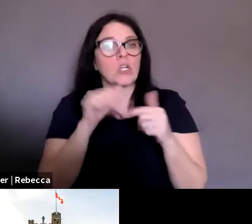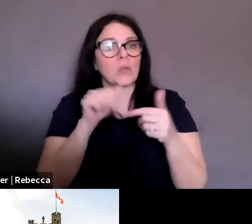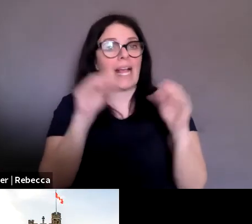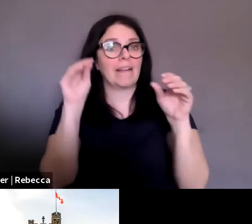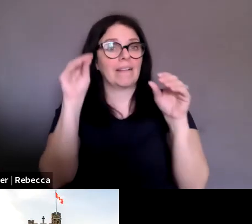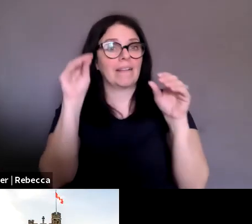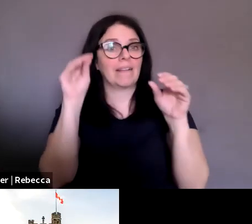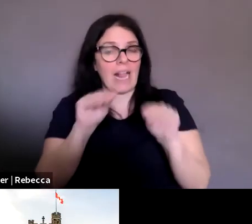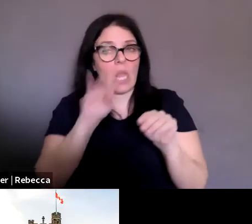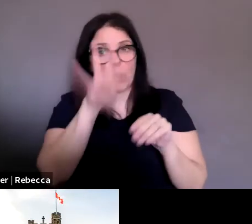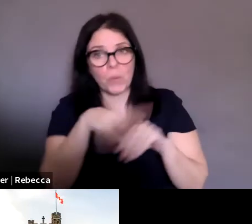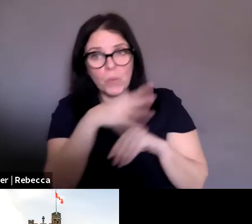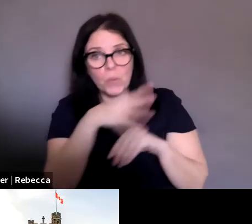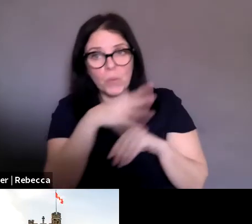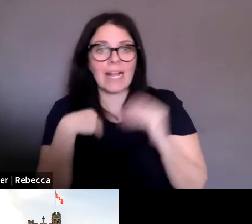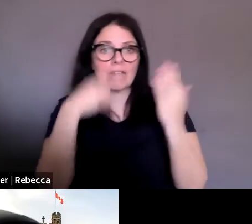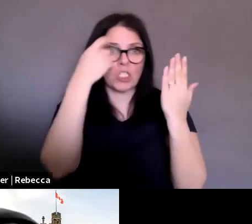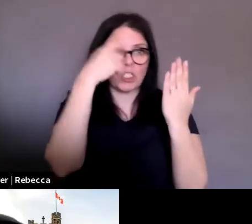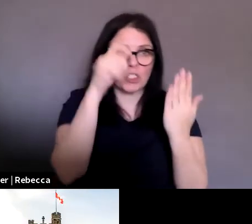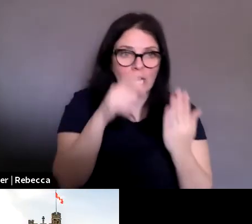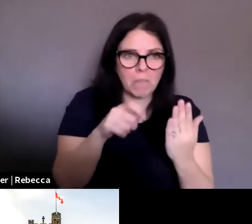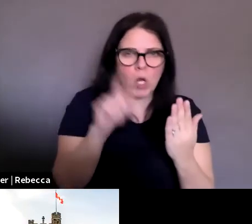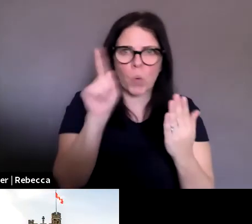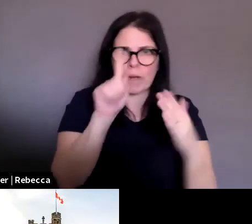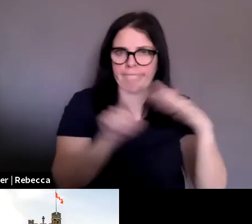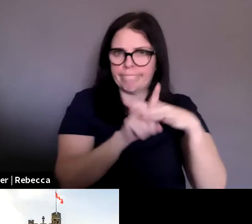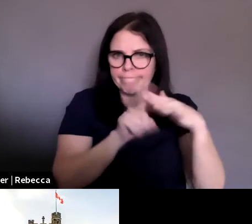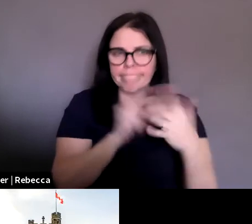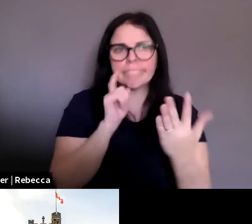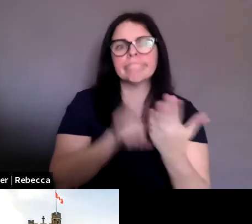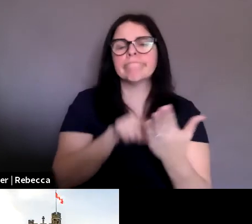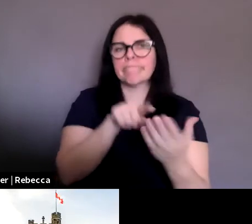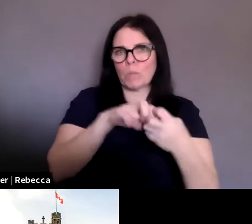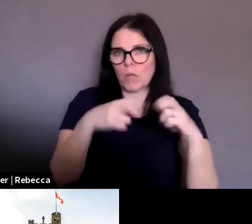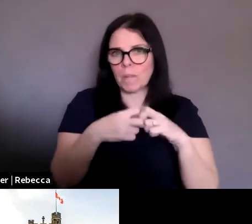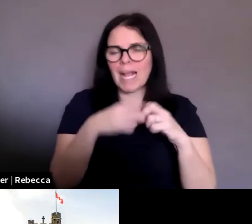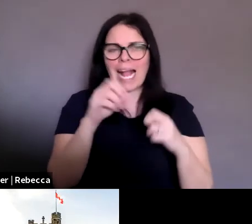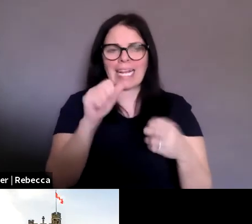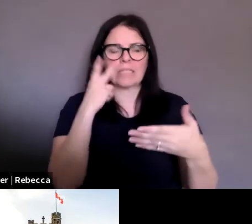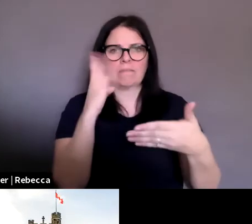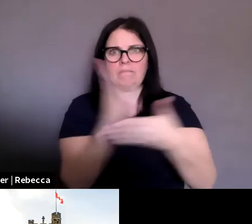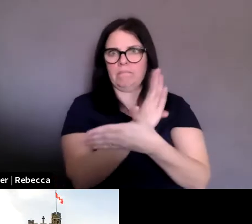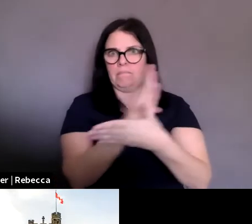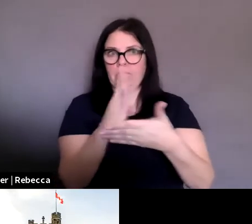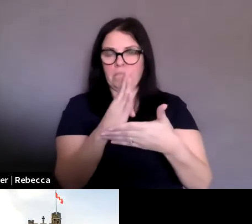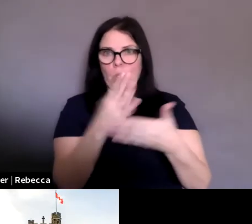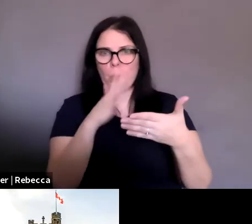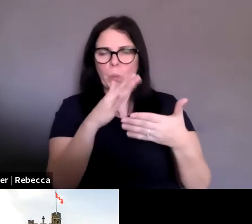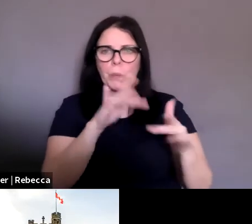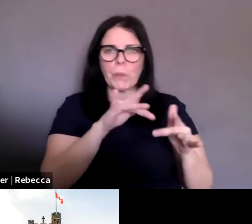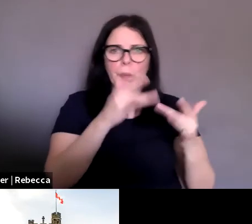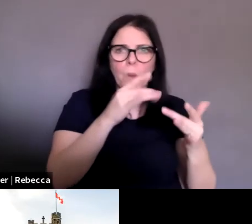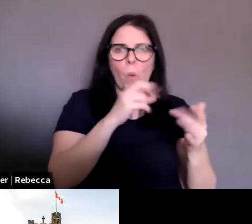with check marks where things are an issue and noting with intensity scales how big of a deal it might